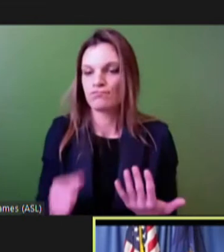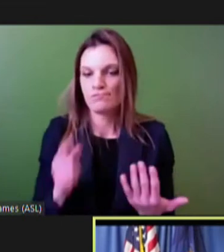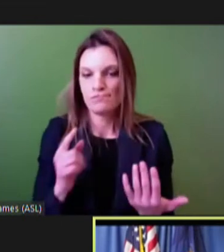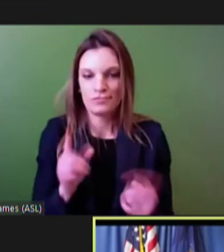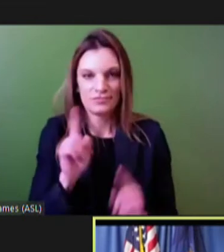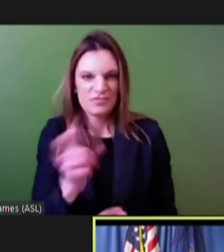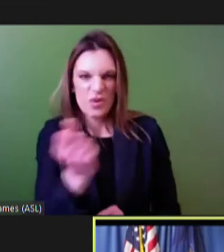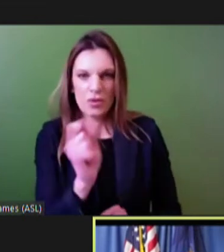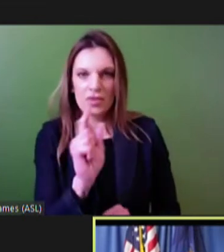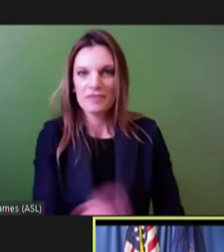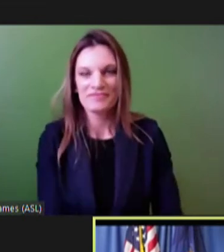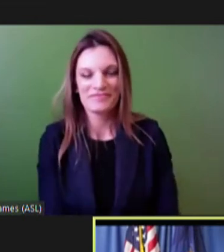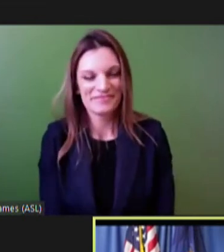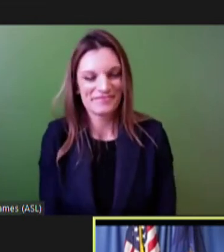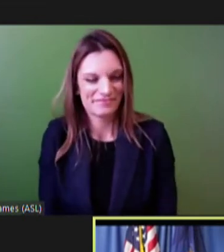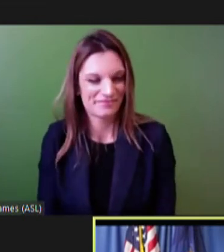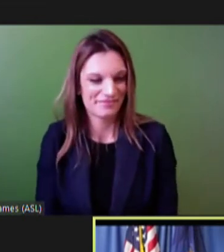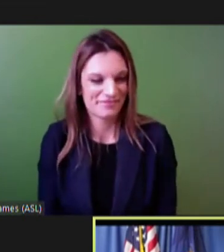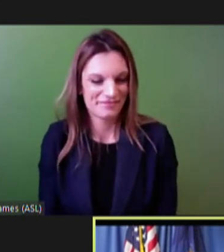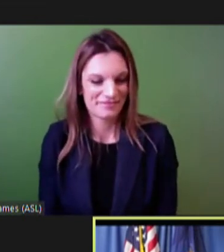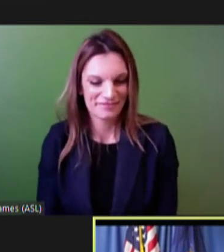a moment. We'll take the first question.